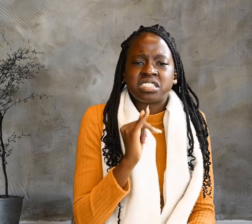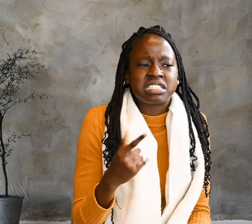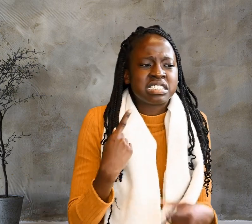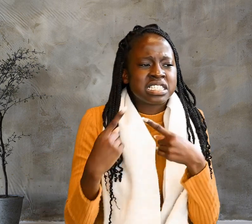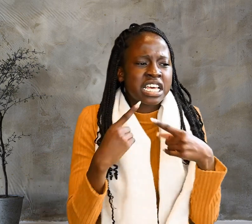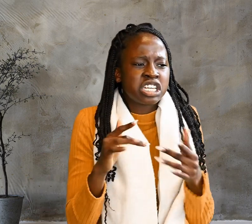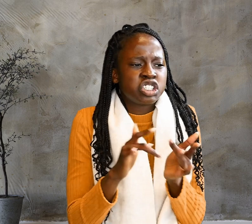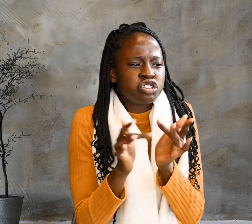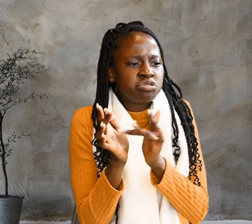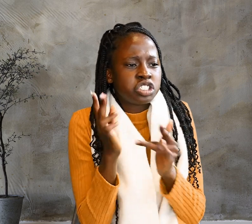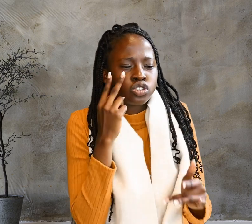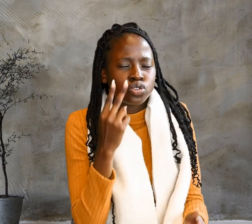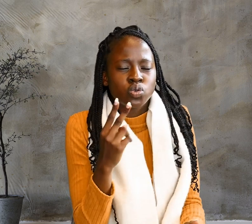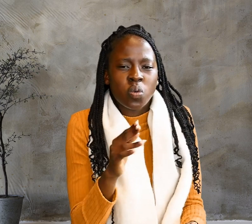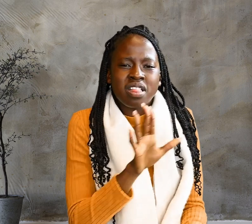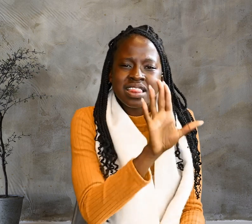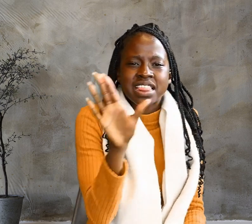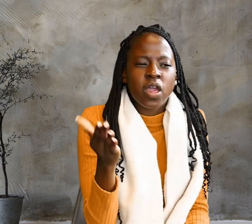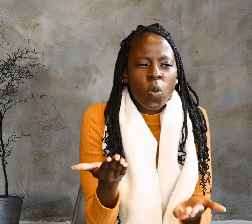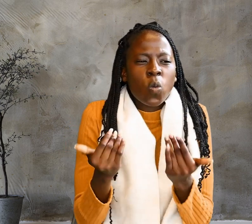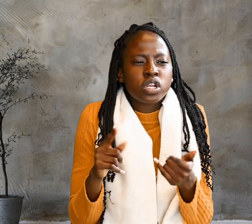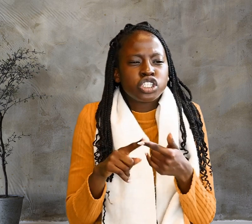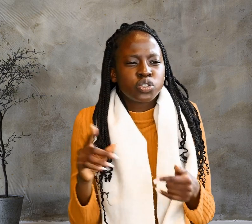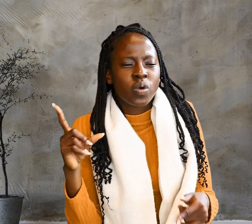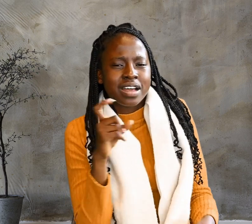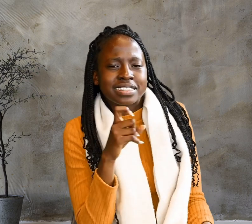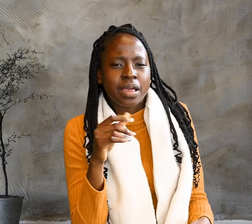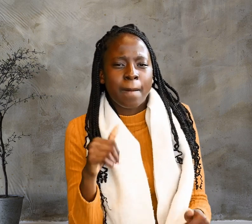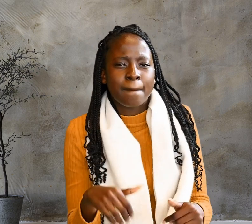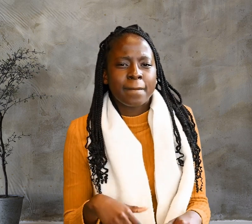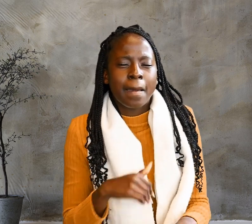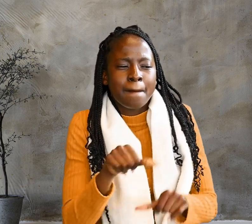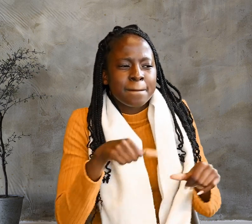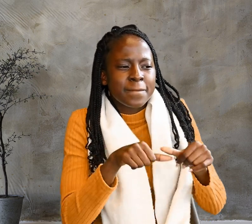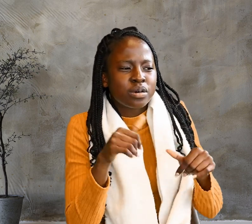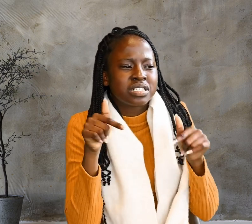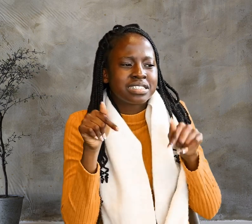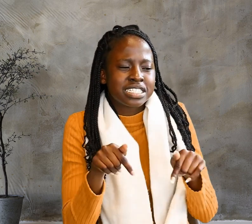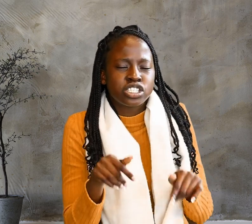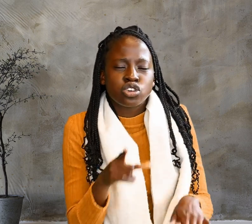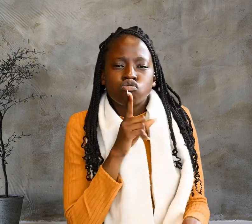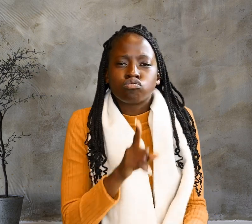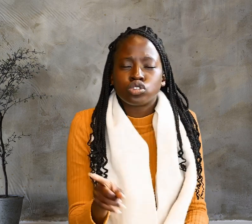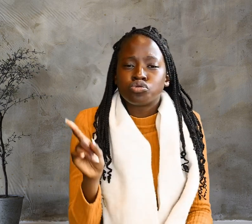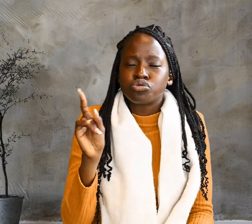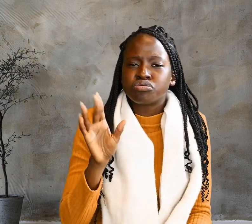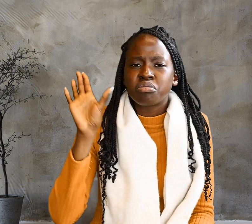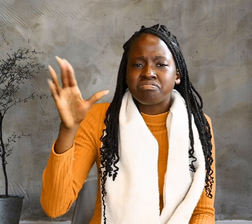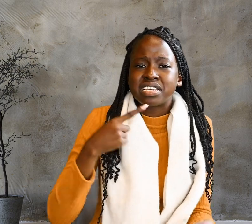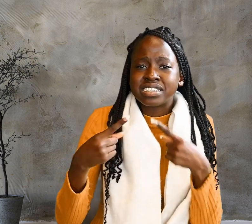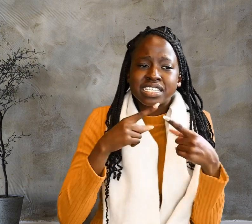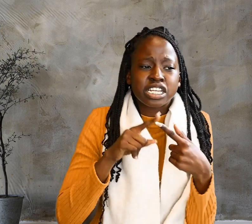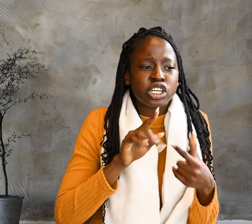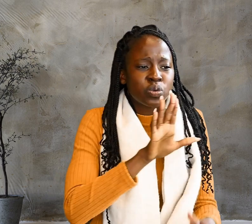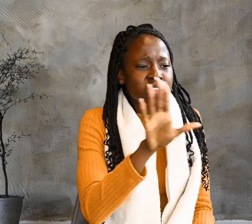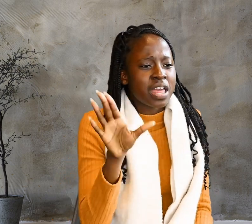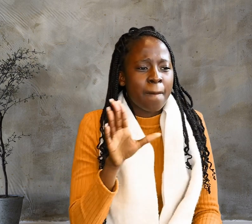Jesus saw that they wanted to ask him about this. So he said to them, are